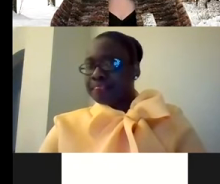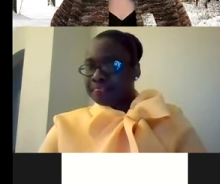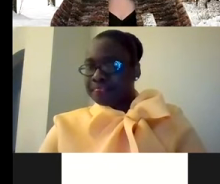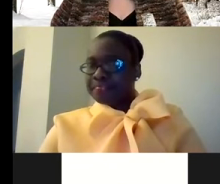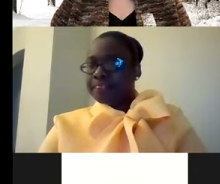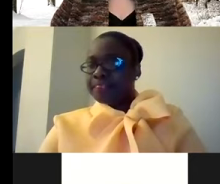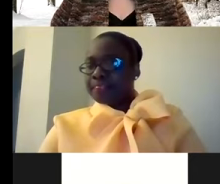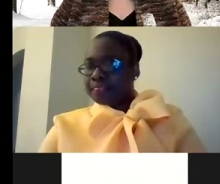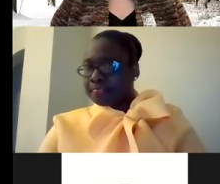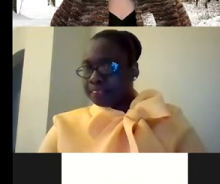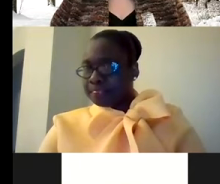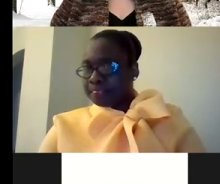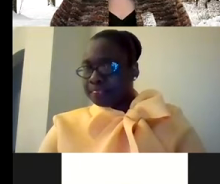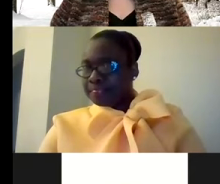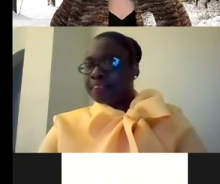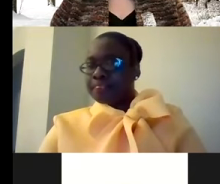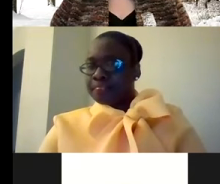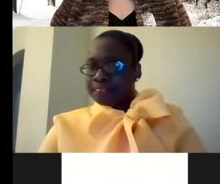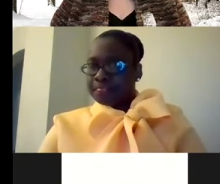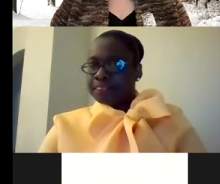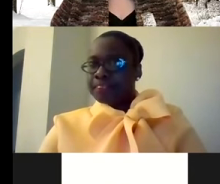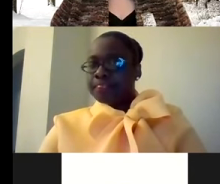No matter who you are,